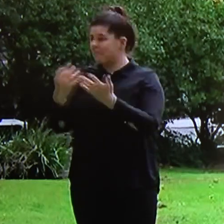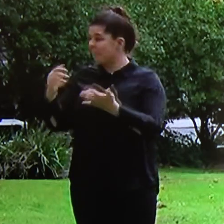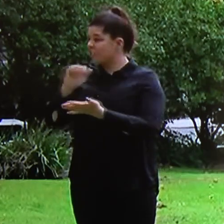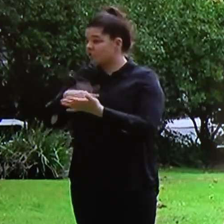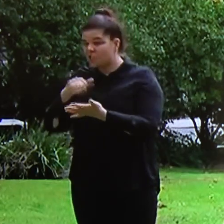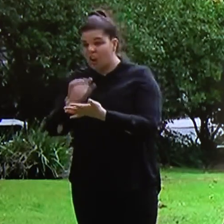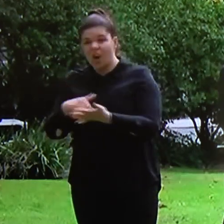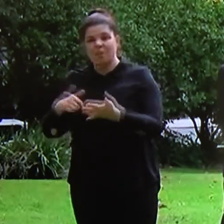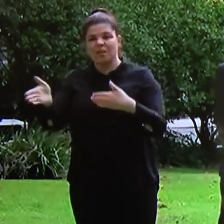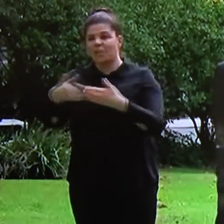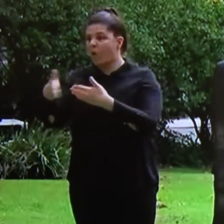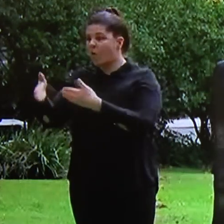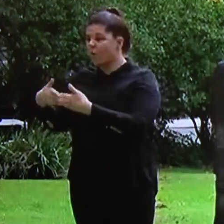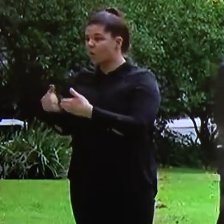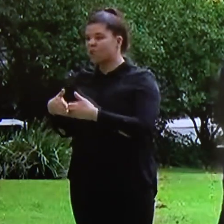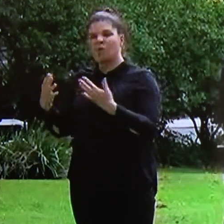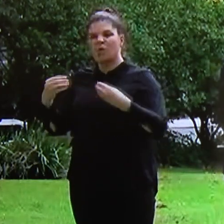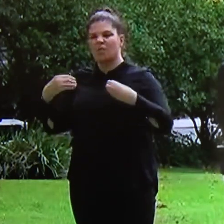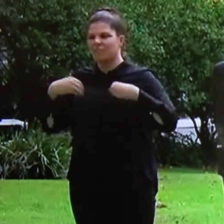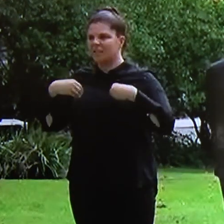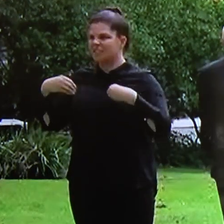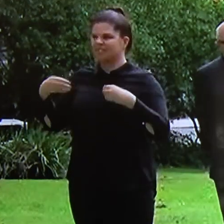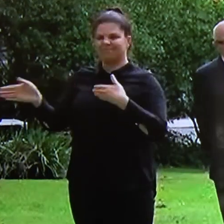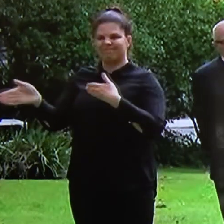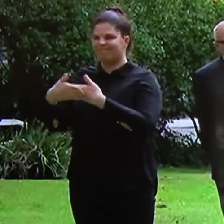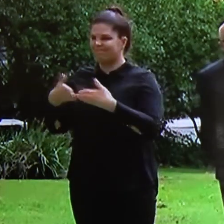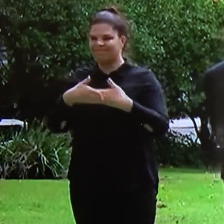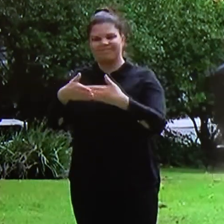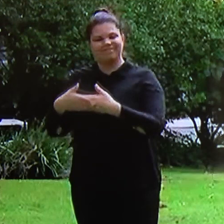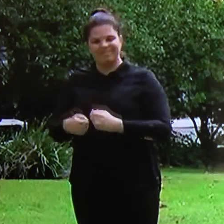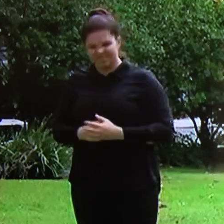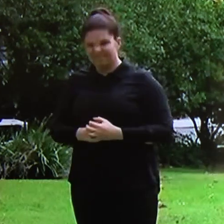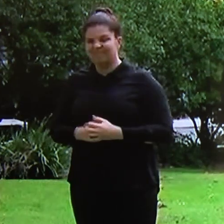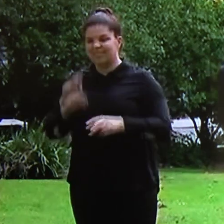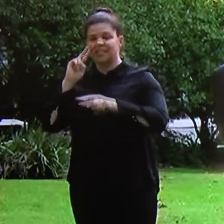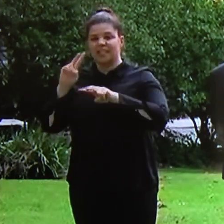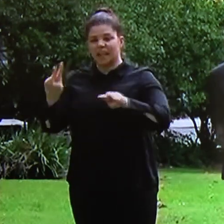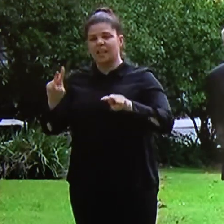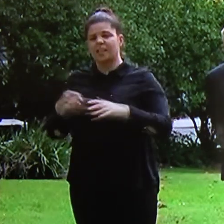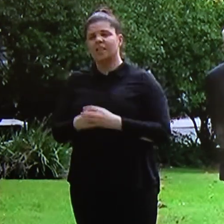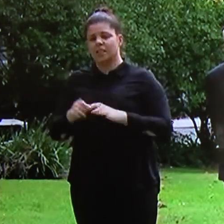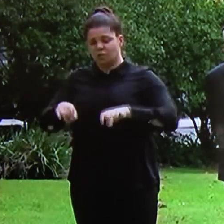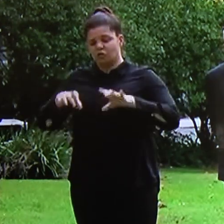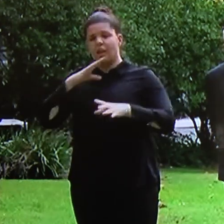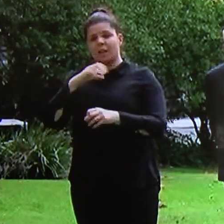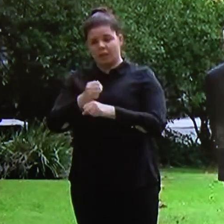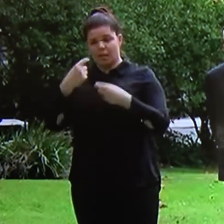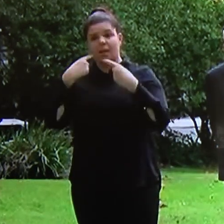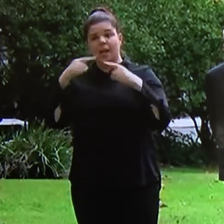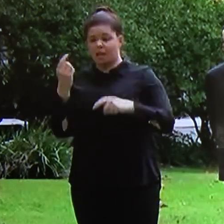significant reduction in their business, and in circumstances and in collaboration with the federal government support, so that the JobKeeper payment